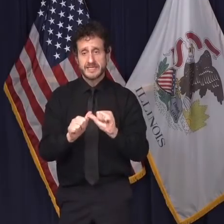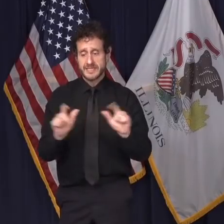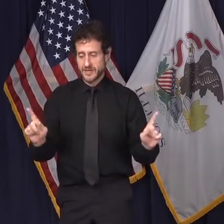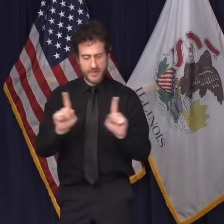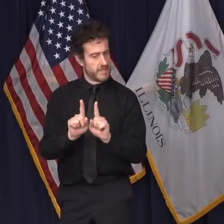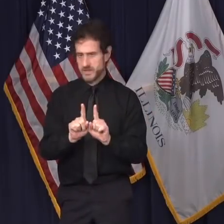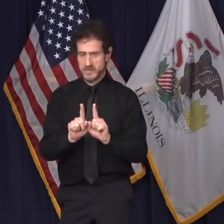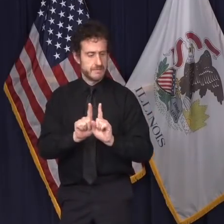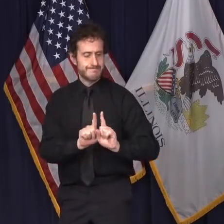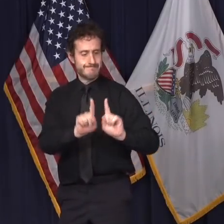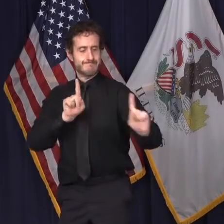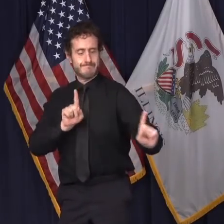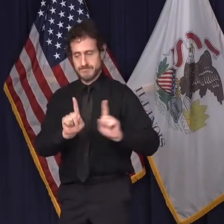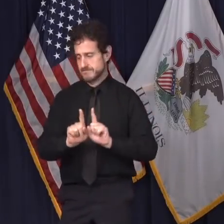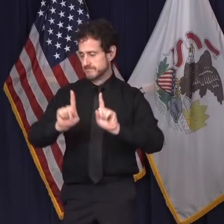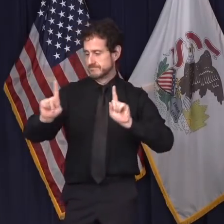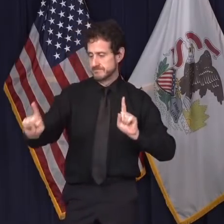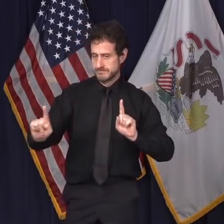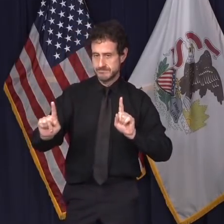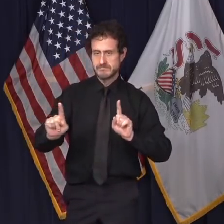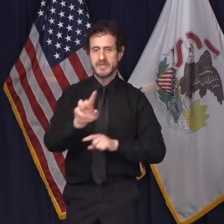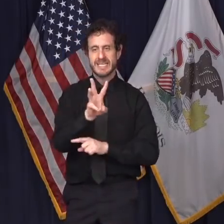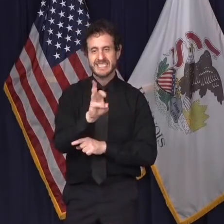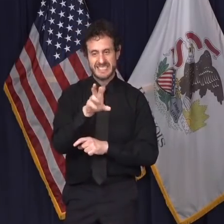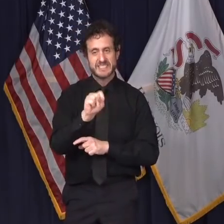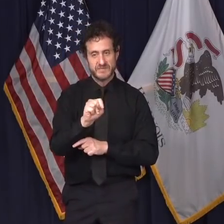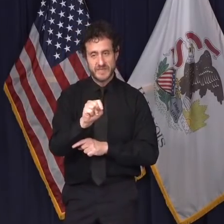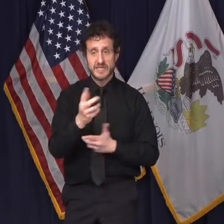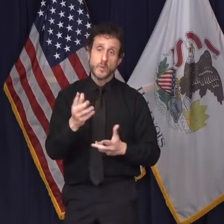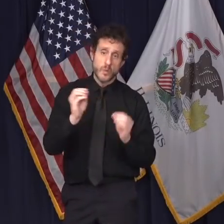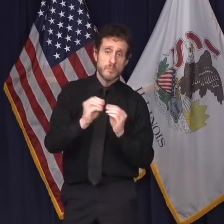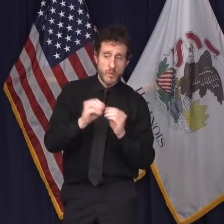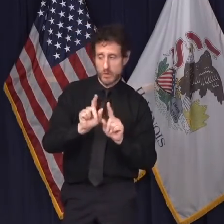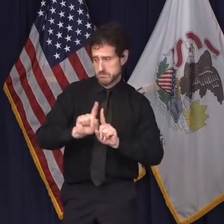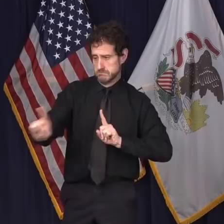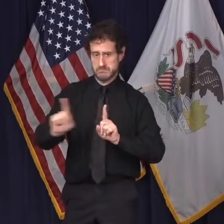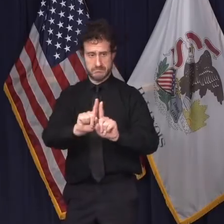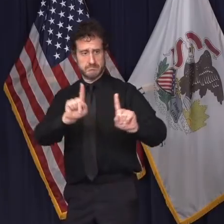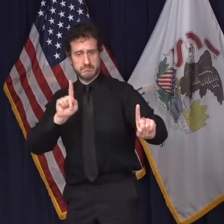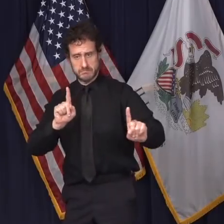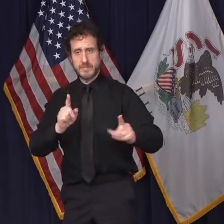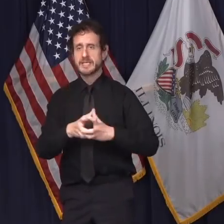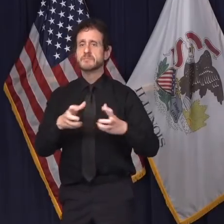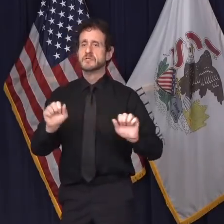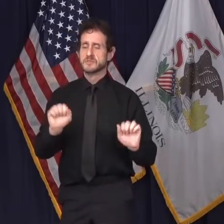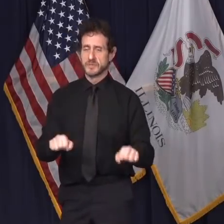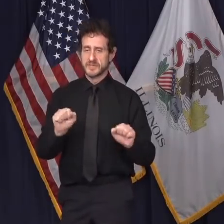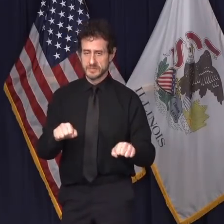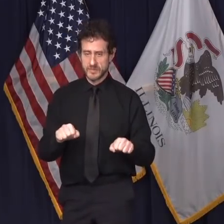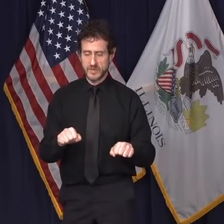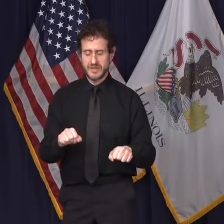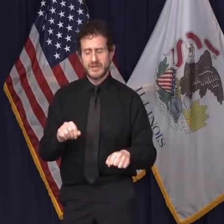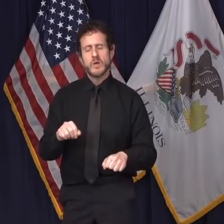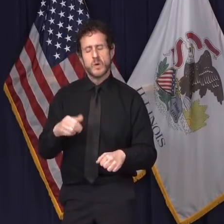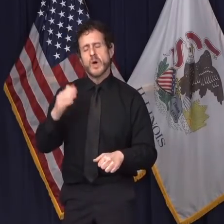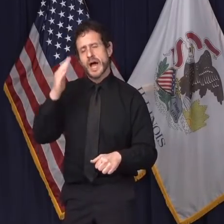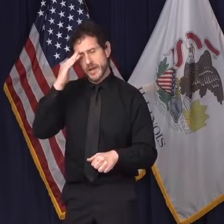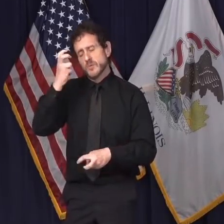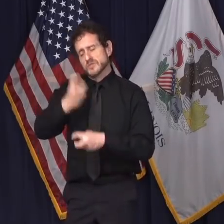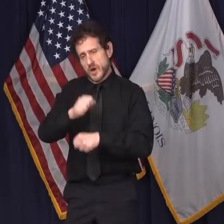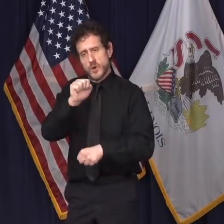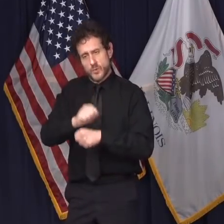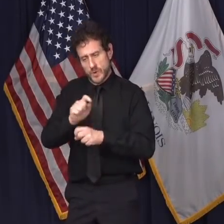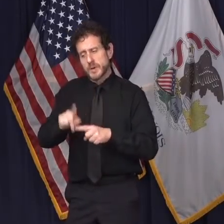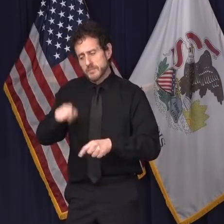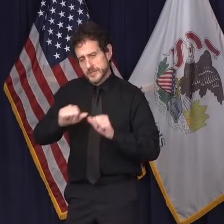much as possible, with a minimum of 6 feet. Let's continue to do the hard work that is necessary to